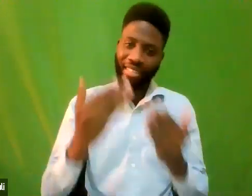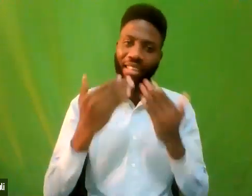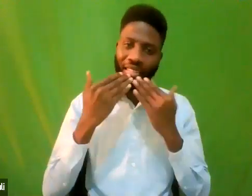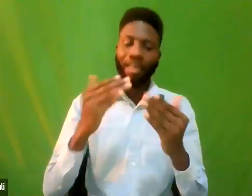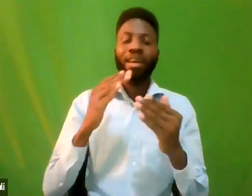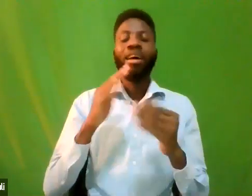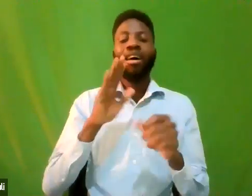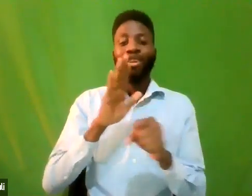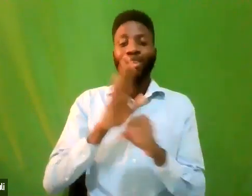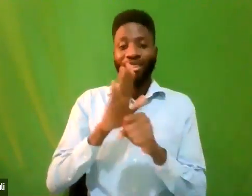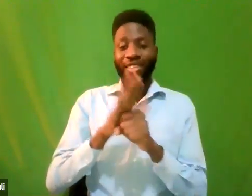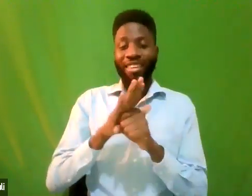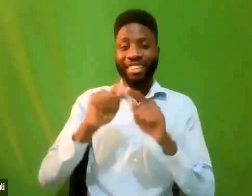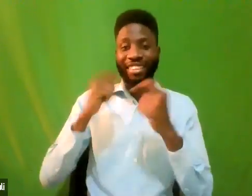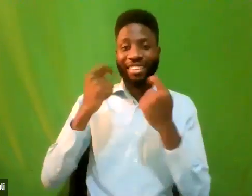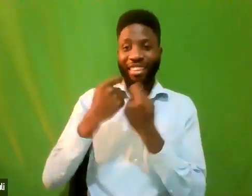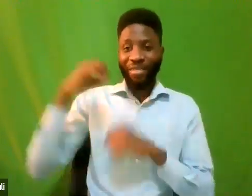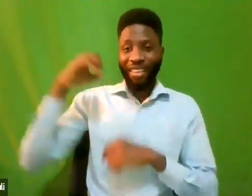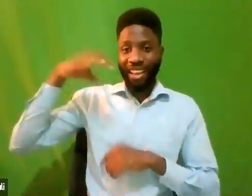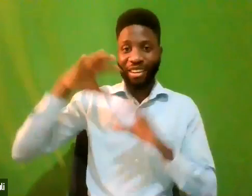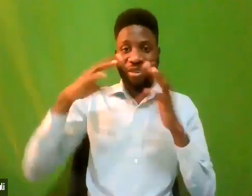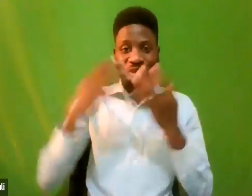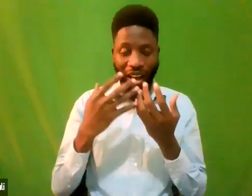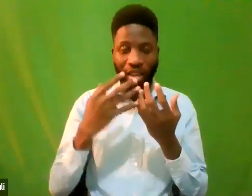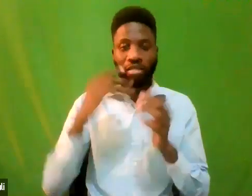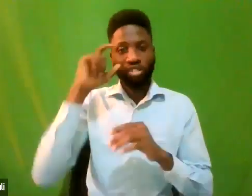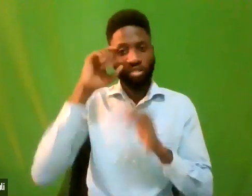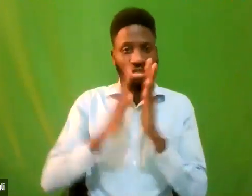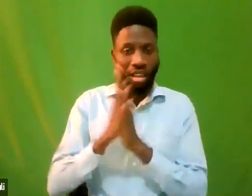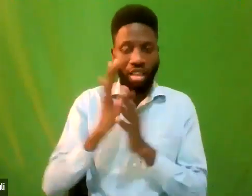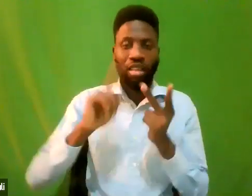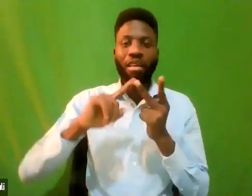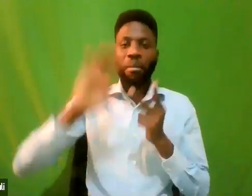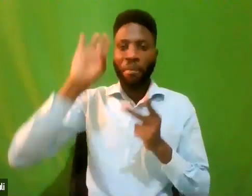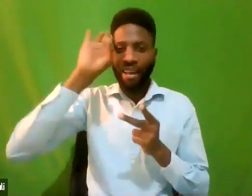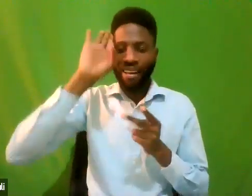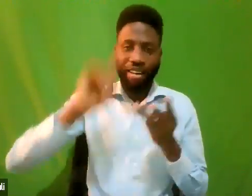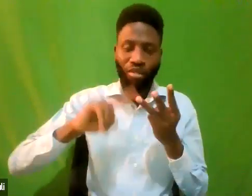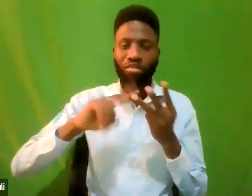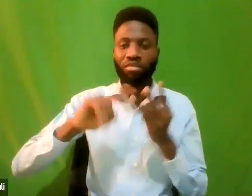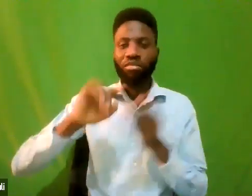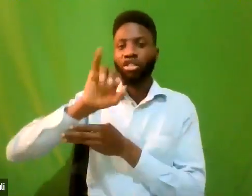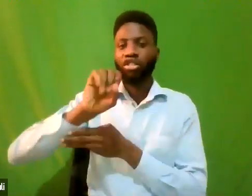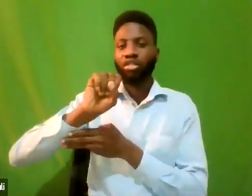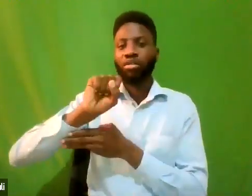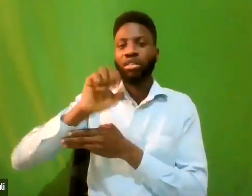team Light for the World, the likes of Jane, Byron, and Joseph for arranging for this